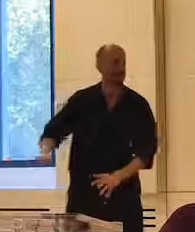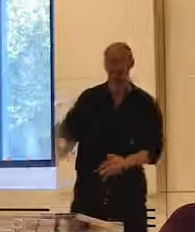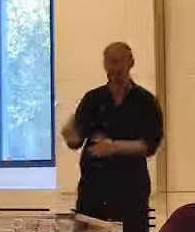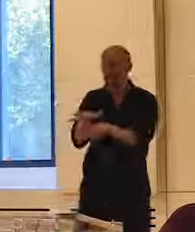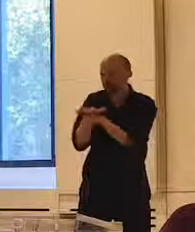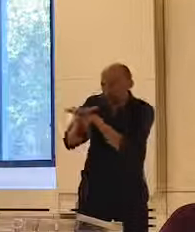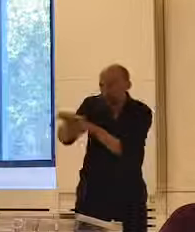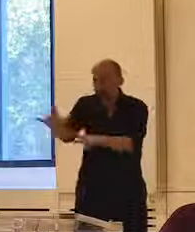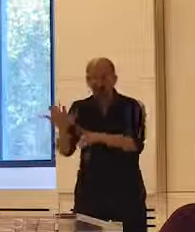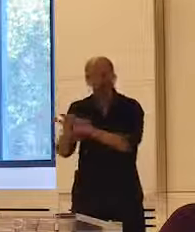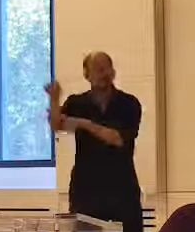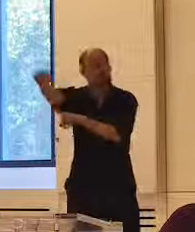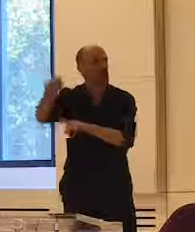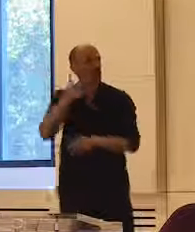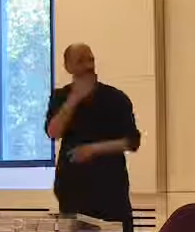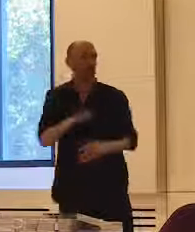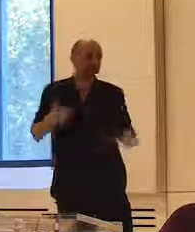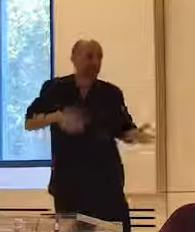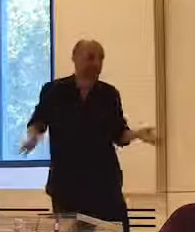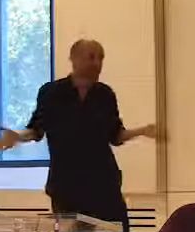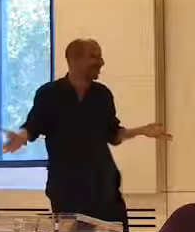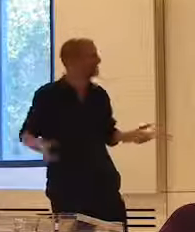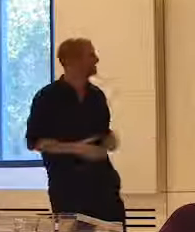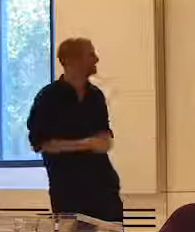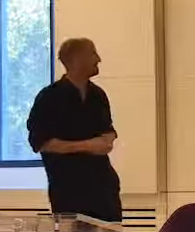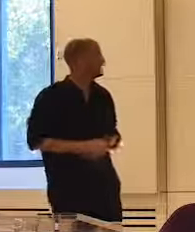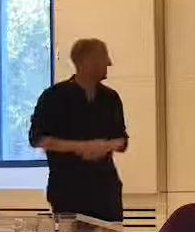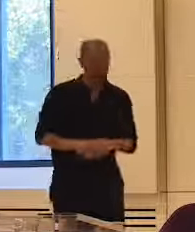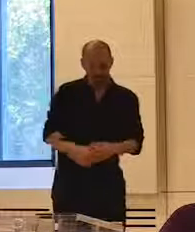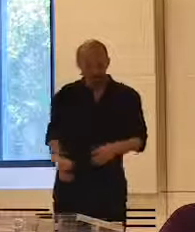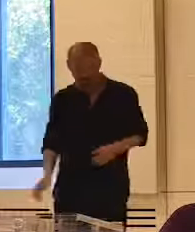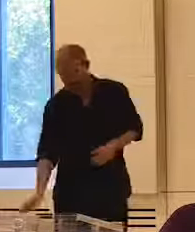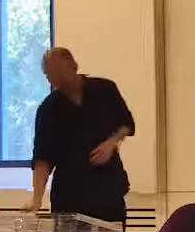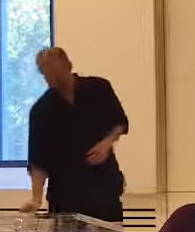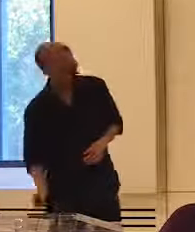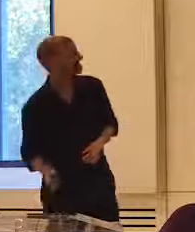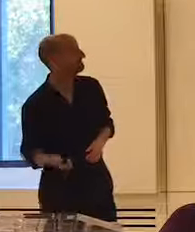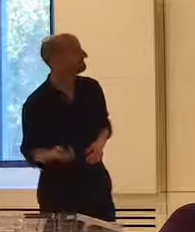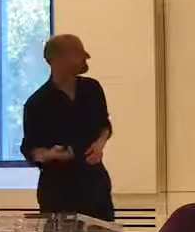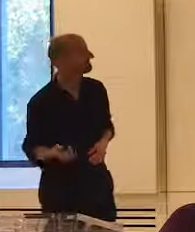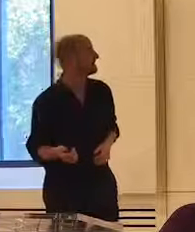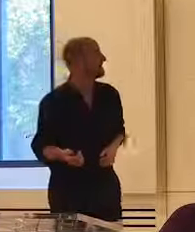to go swimming in that hearing world. I'm sorry, but that's I feel that's what we need.